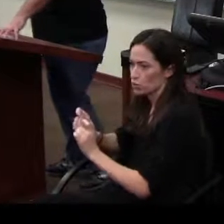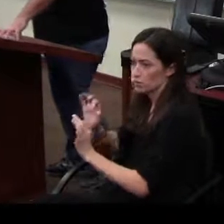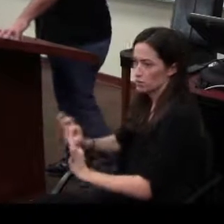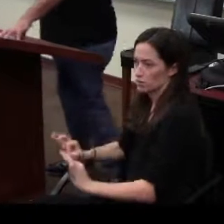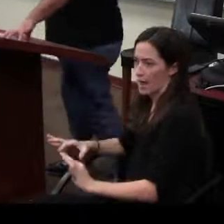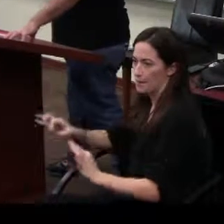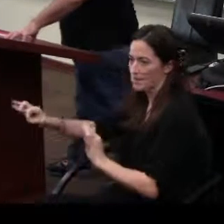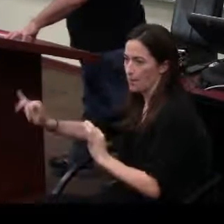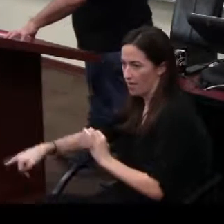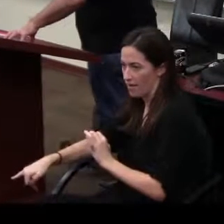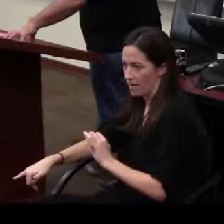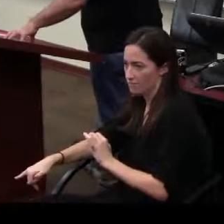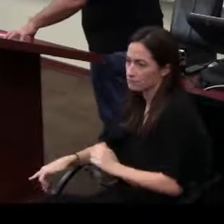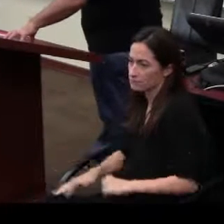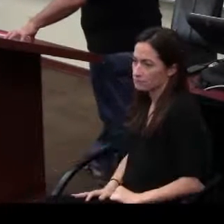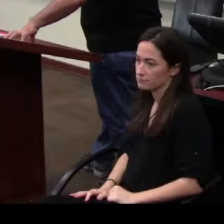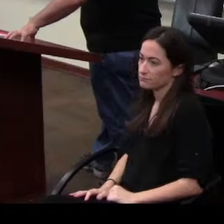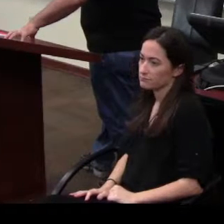things. That's a heuristic piece of it.